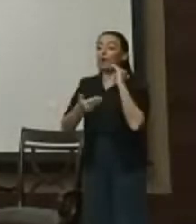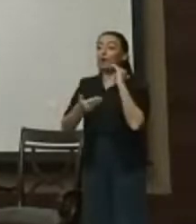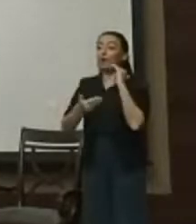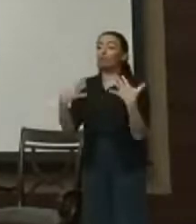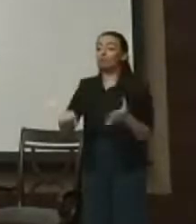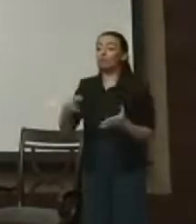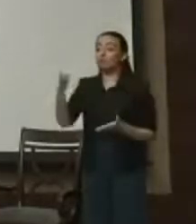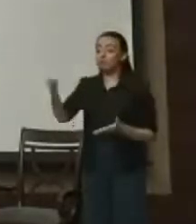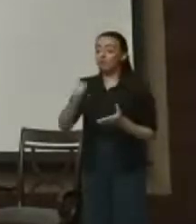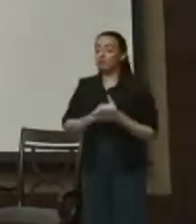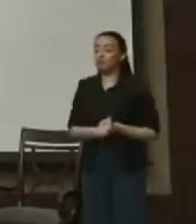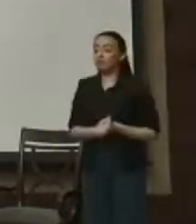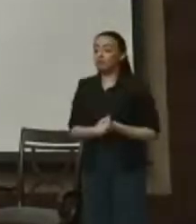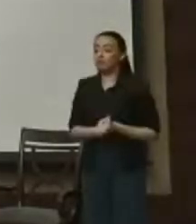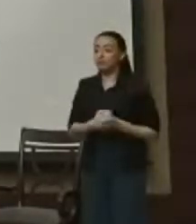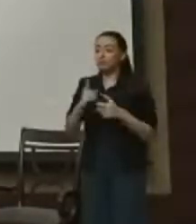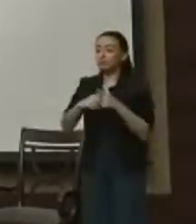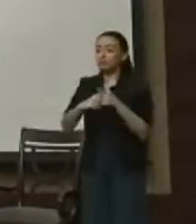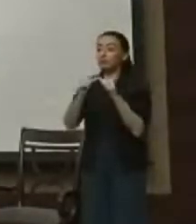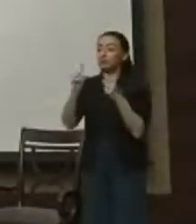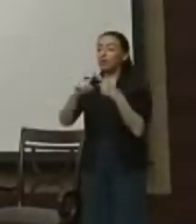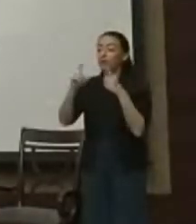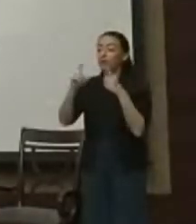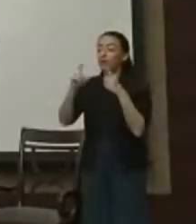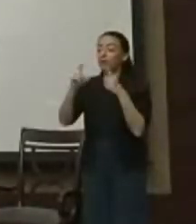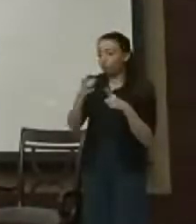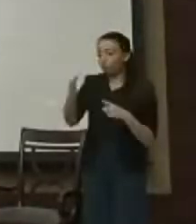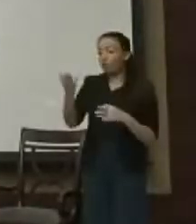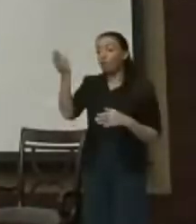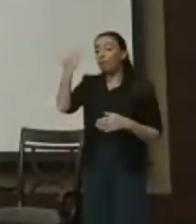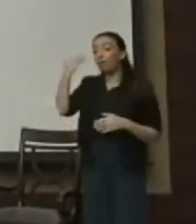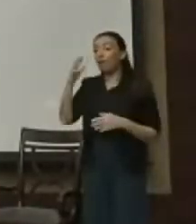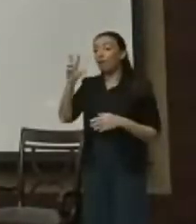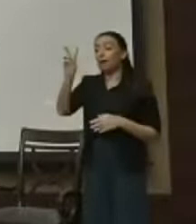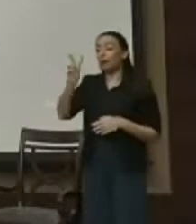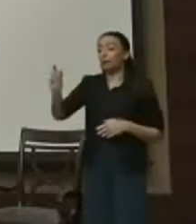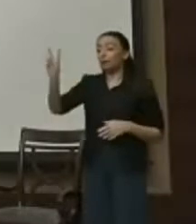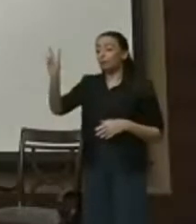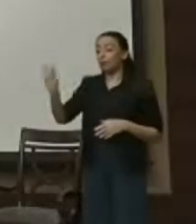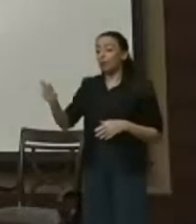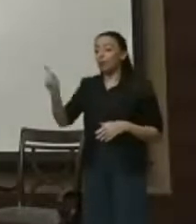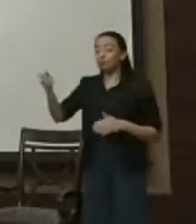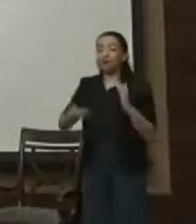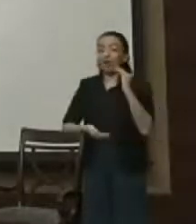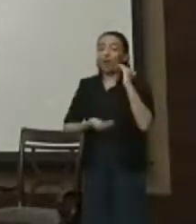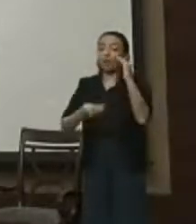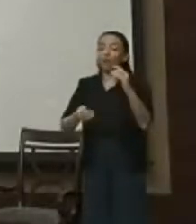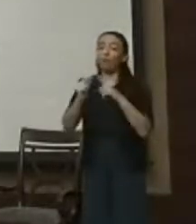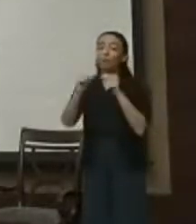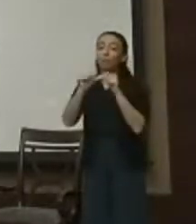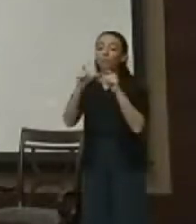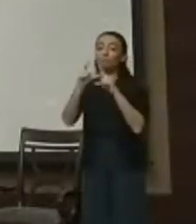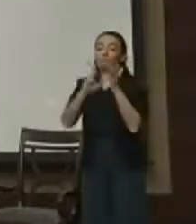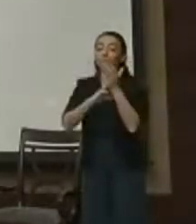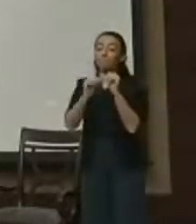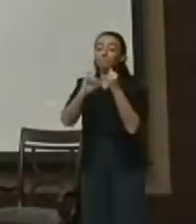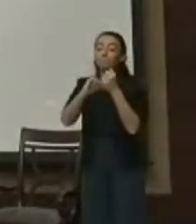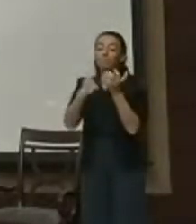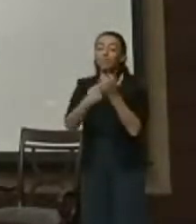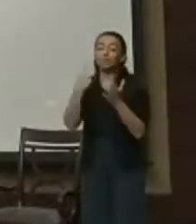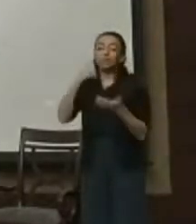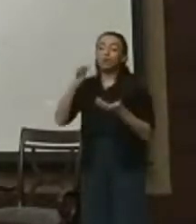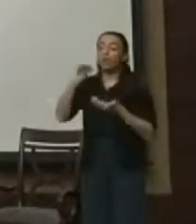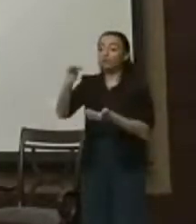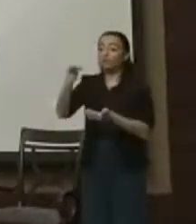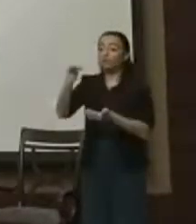recently awarded the 4th highest civilian award, Padma Shri 2020, for his exemplary work in inclusion of persons with disabilities